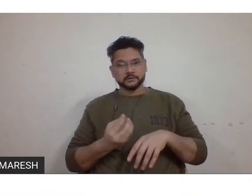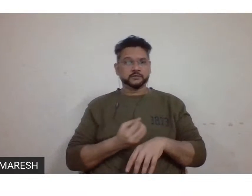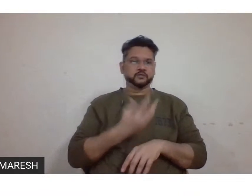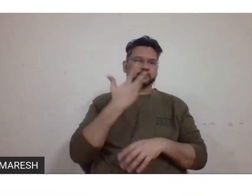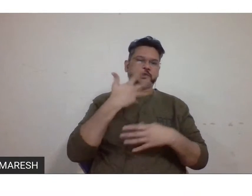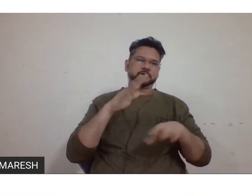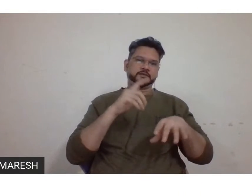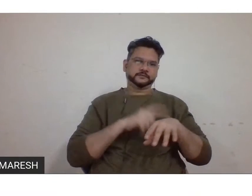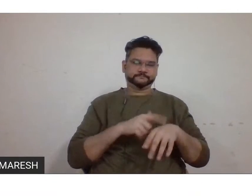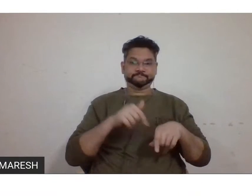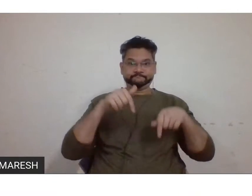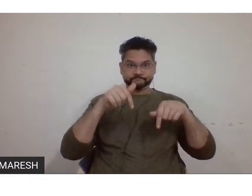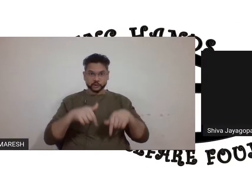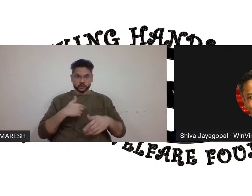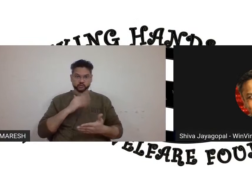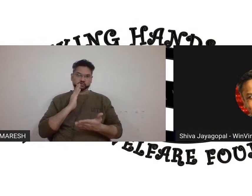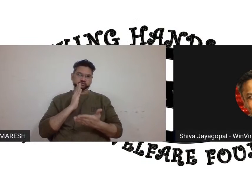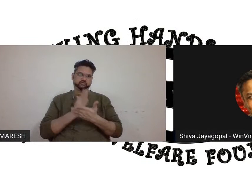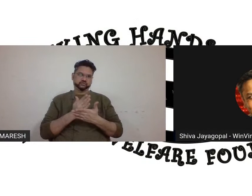any questions.